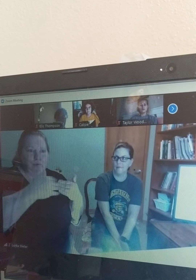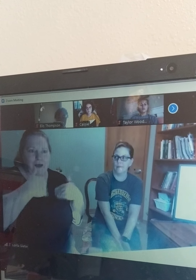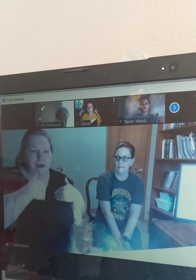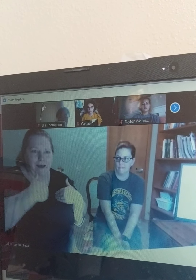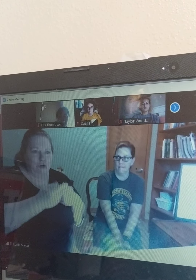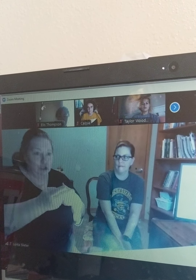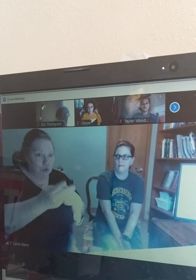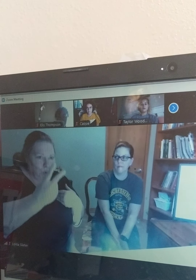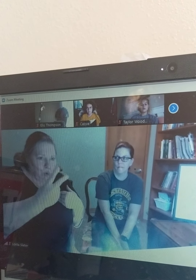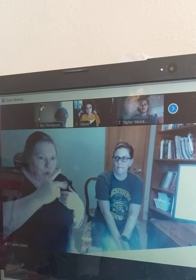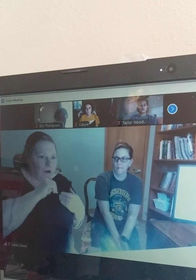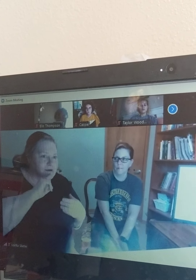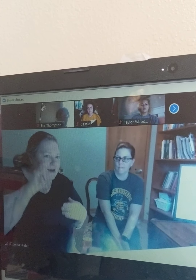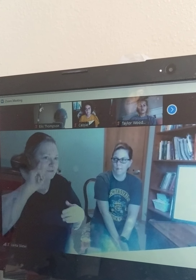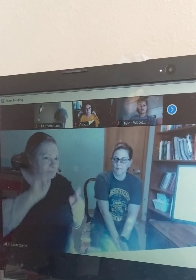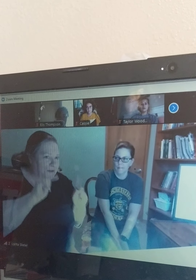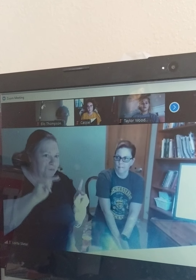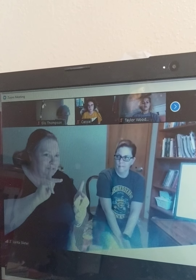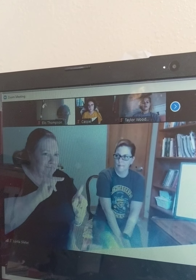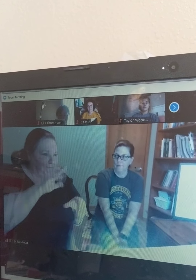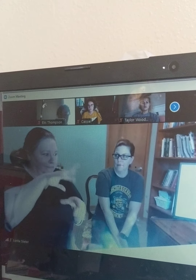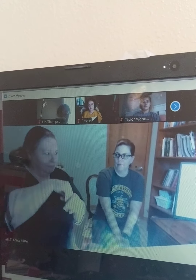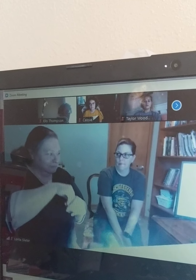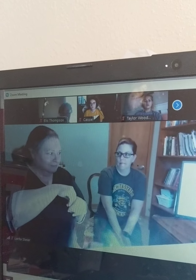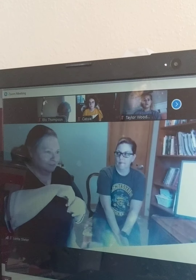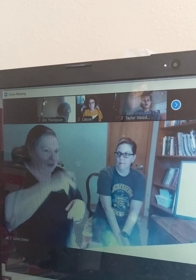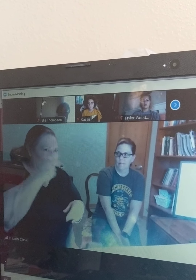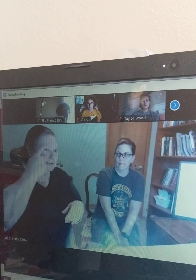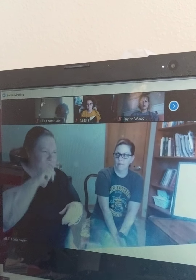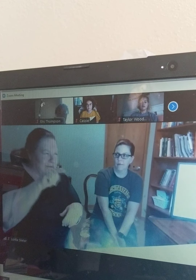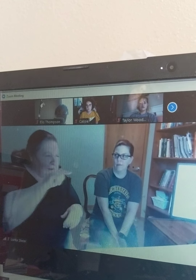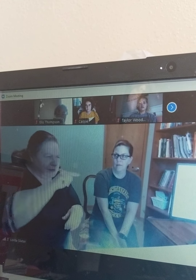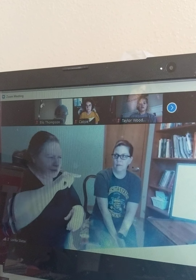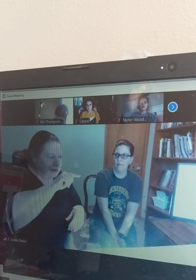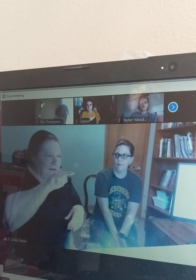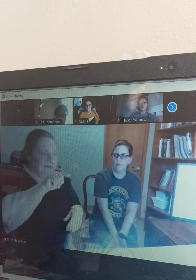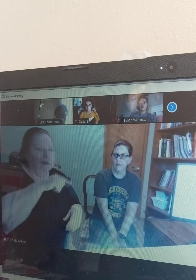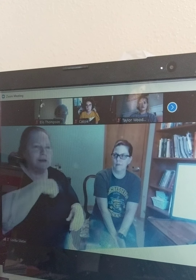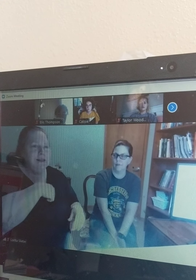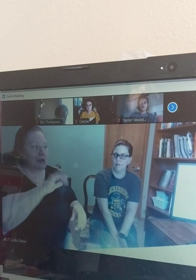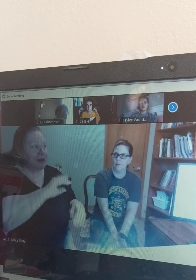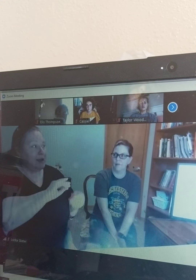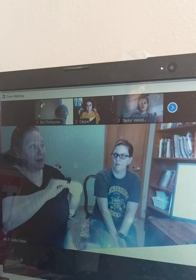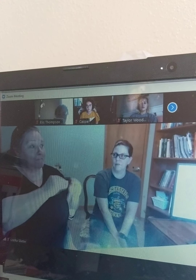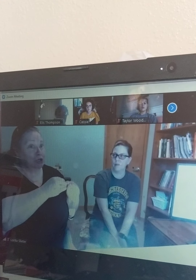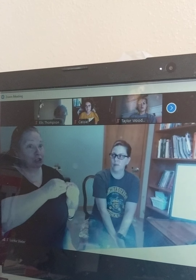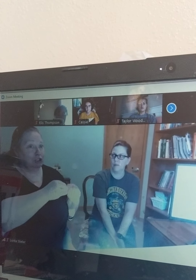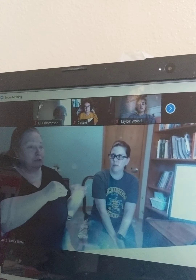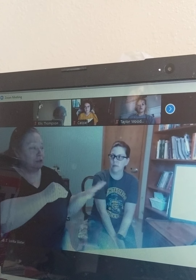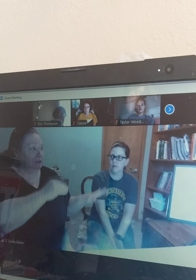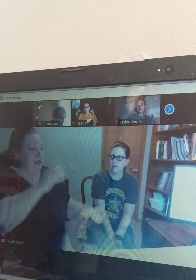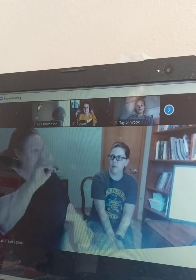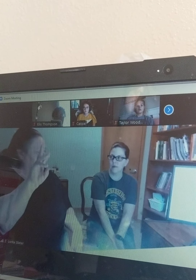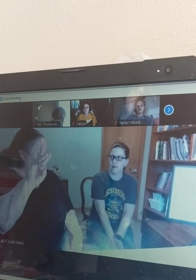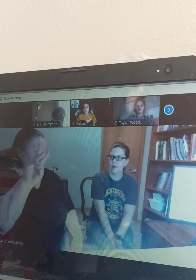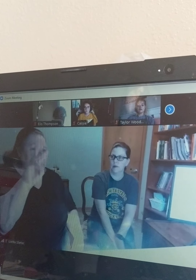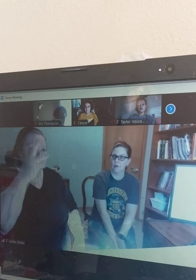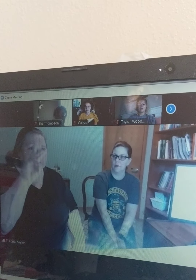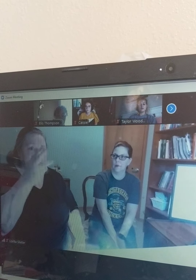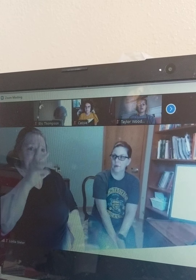see some slight differences in everyone's signing style. And you're really fortunate to have two deaf people